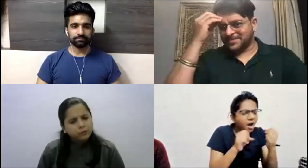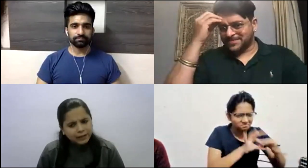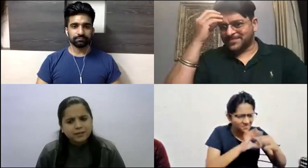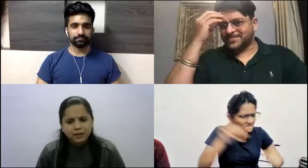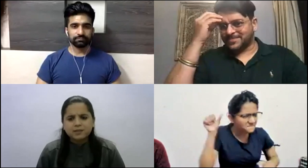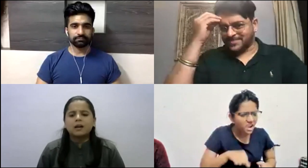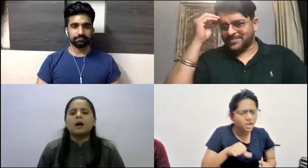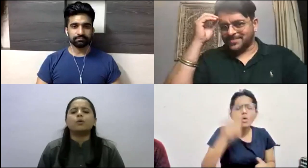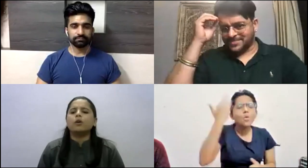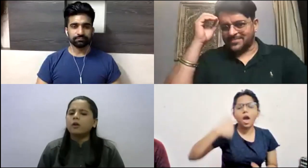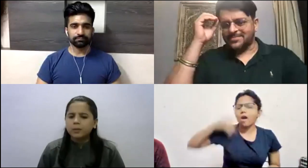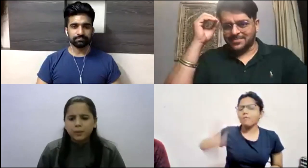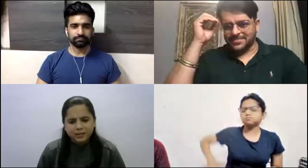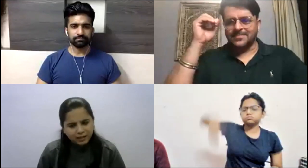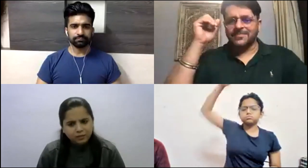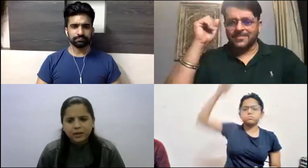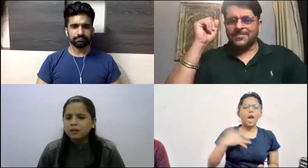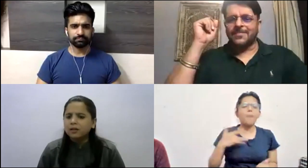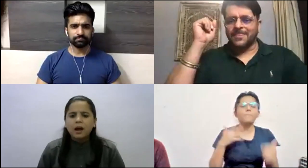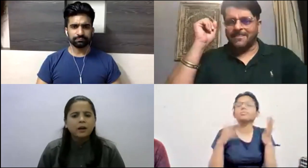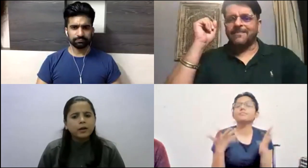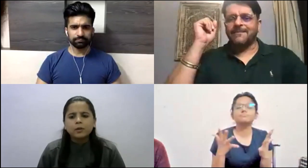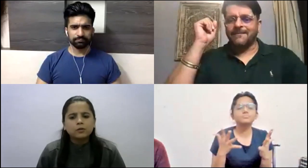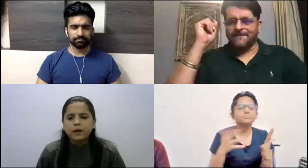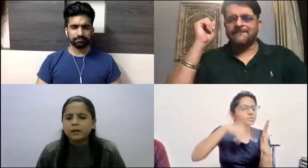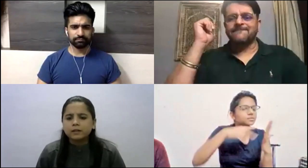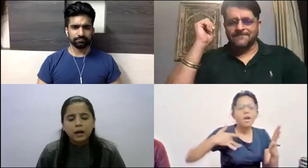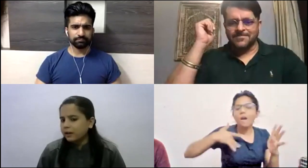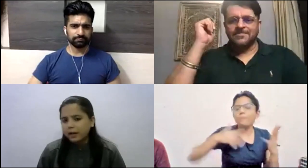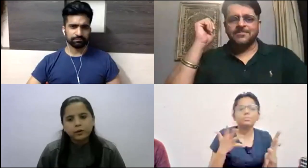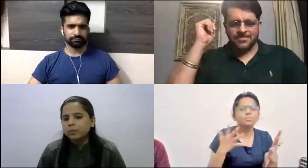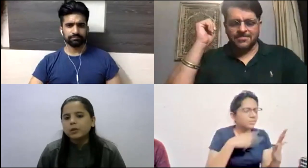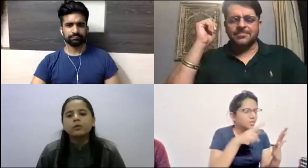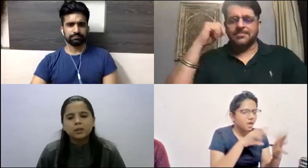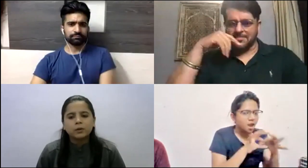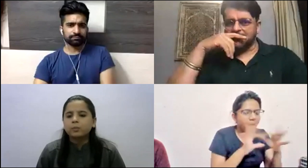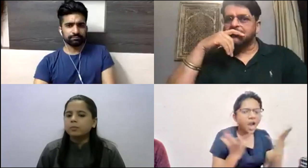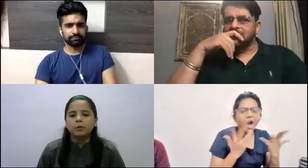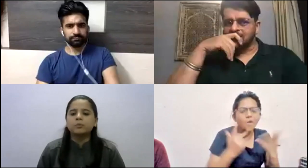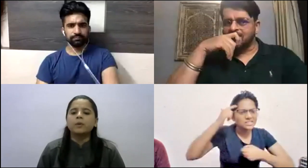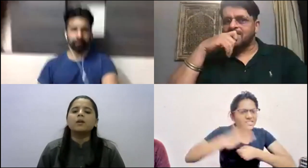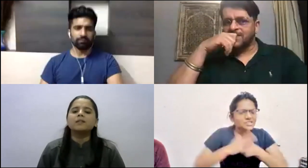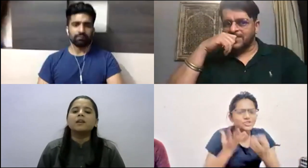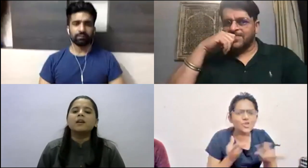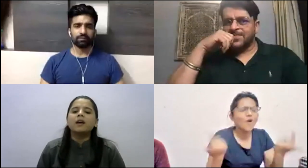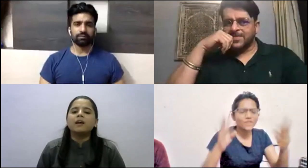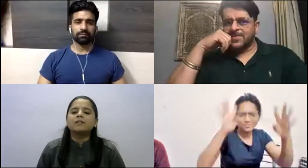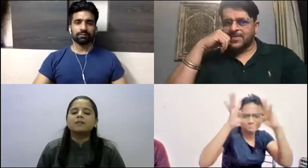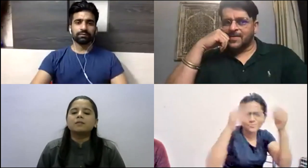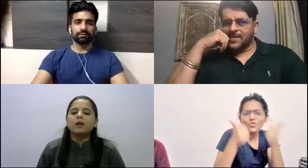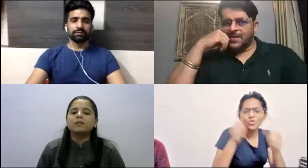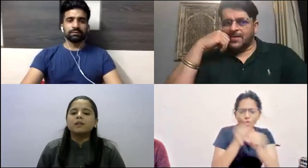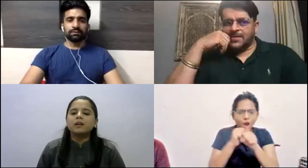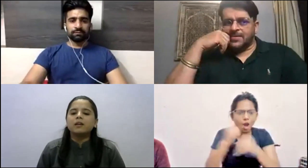not feeling stressed out or not depressed, still we are not able to read the books because